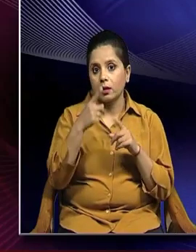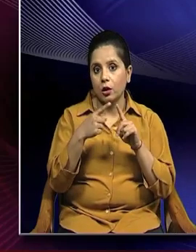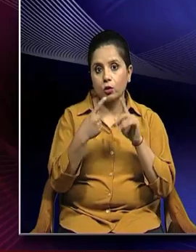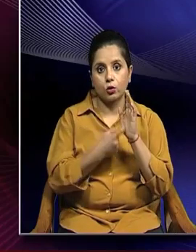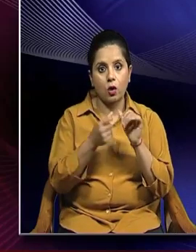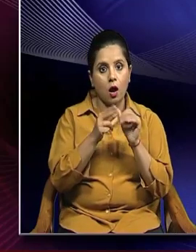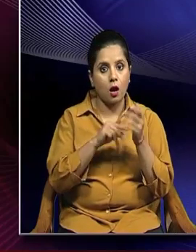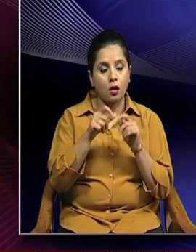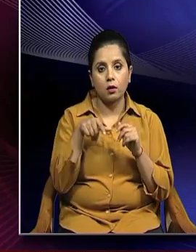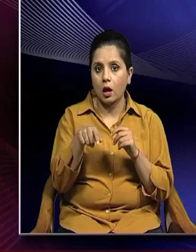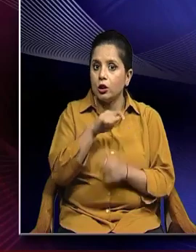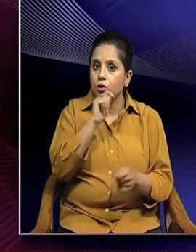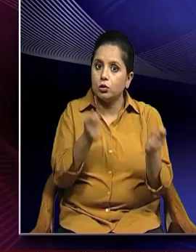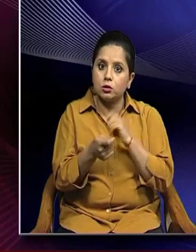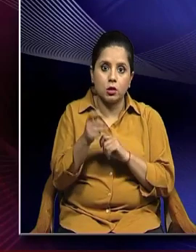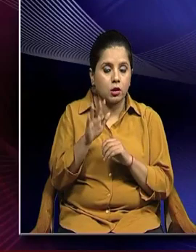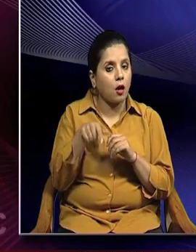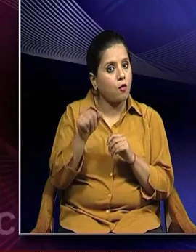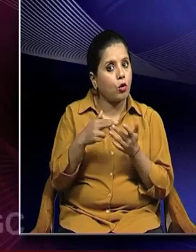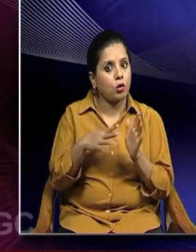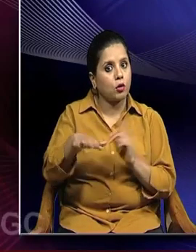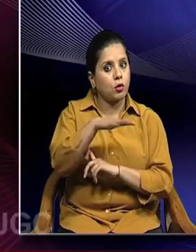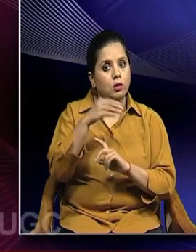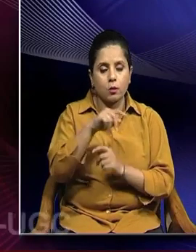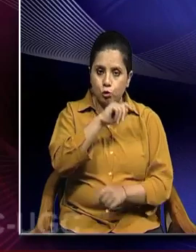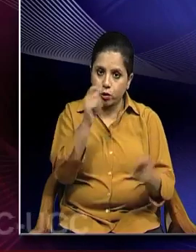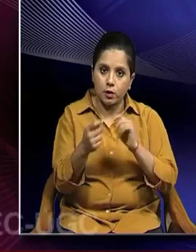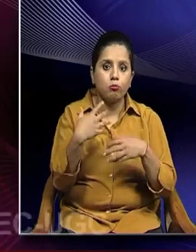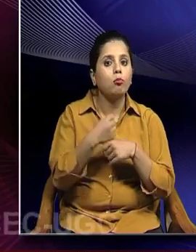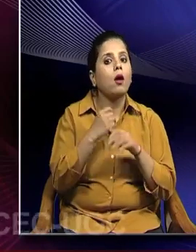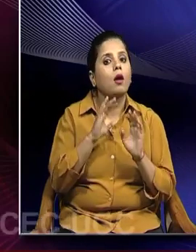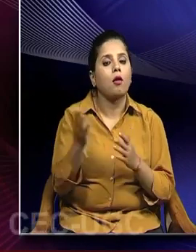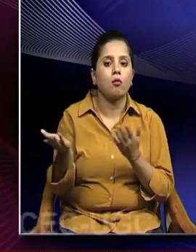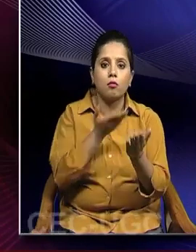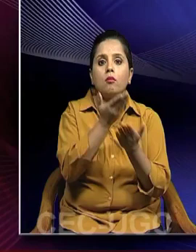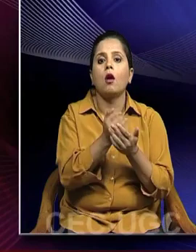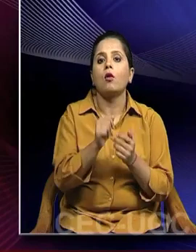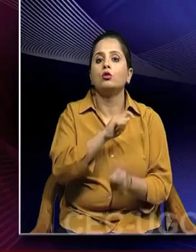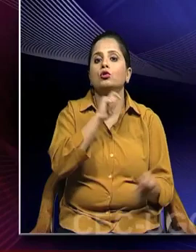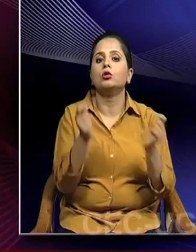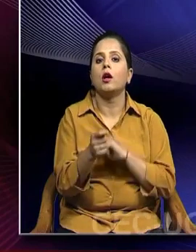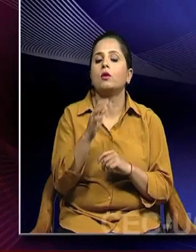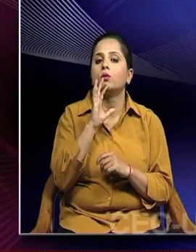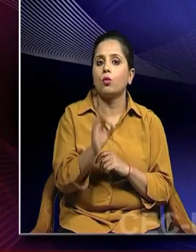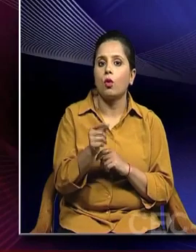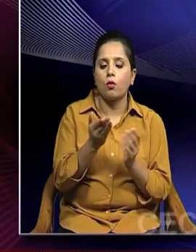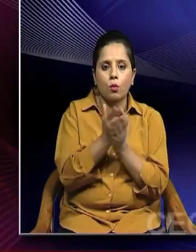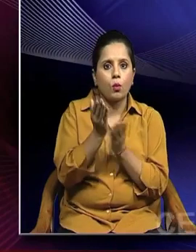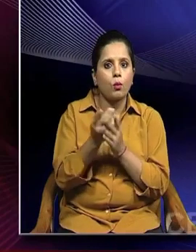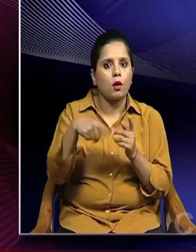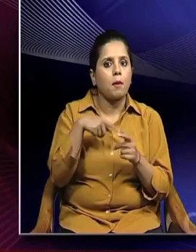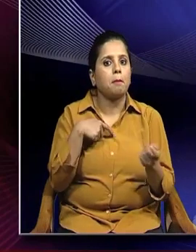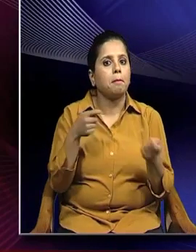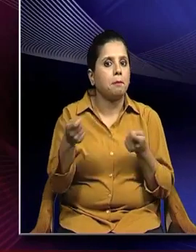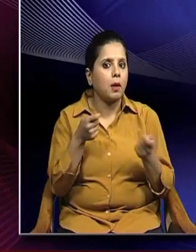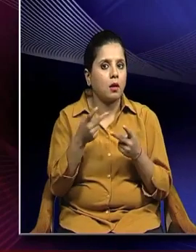are revolutionary in nature. They create some revolution, they bring some revolution in the way we are managing